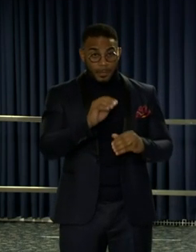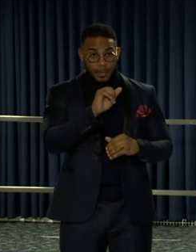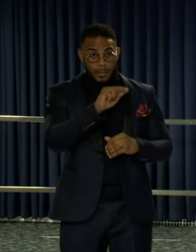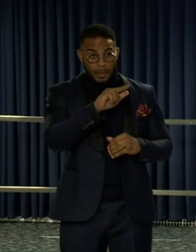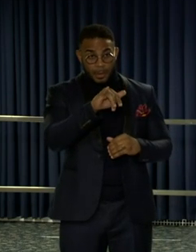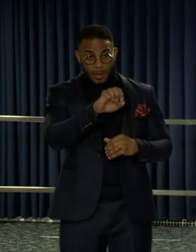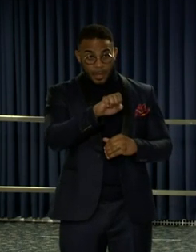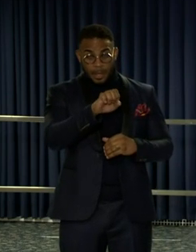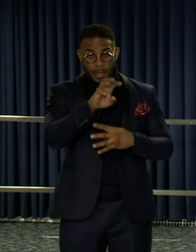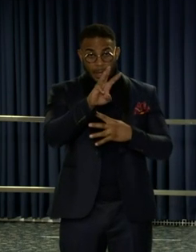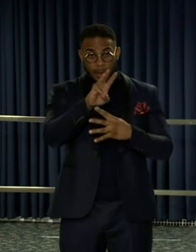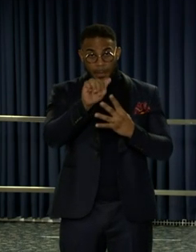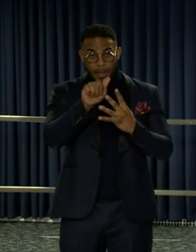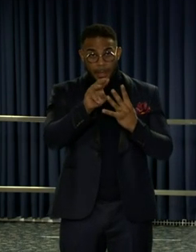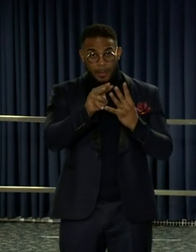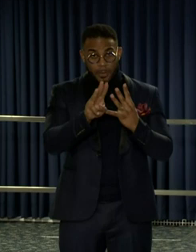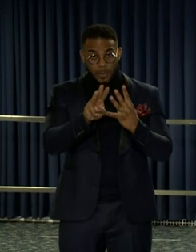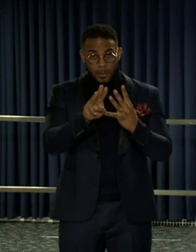Allie, WAMU.